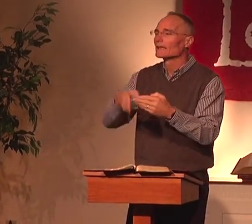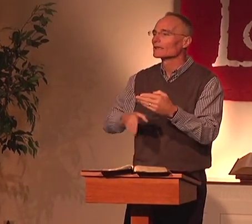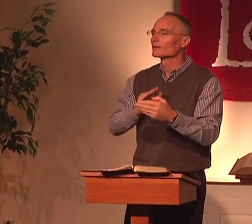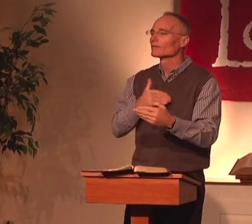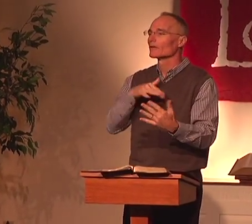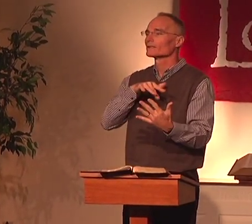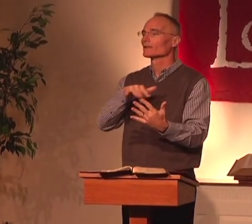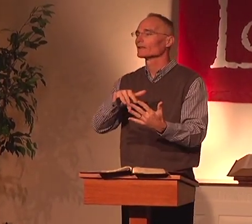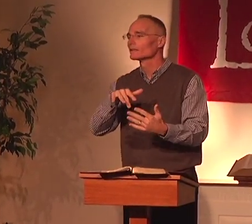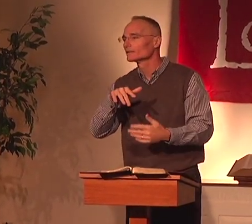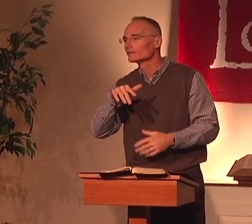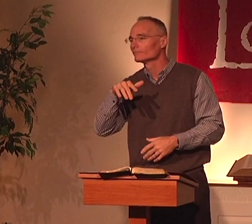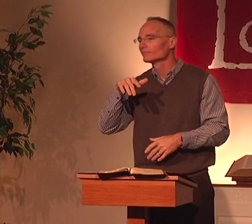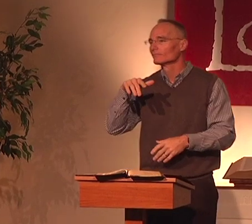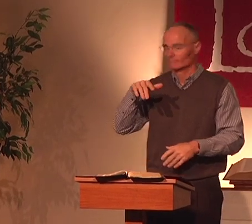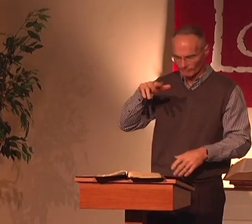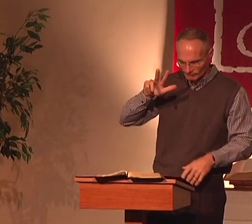This morning we're finishing our study